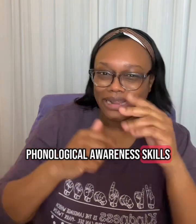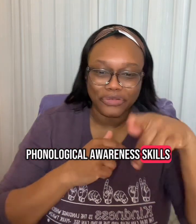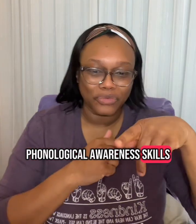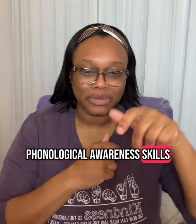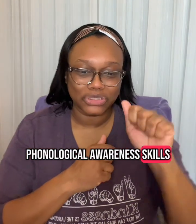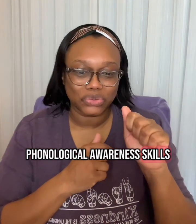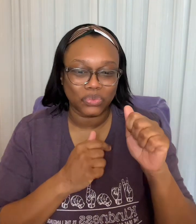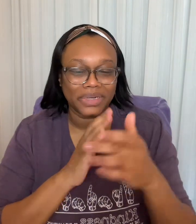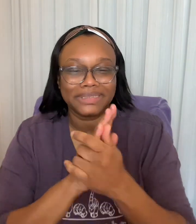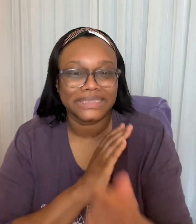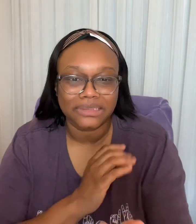skills.